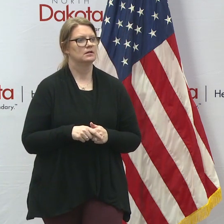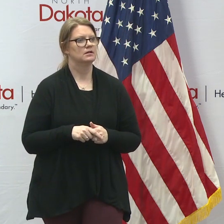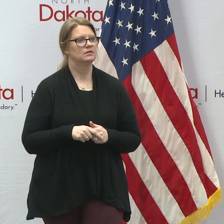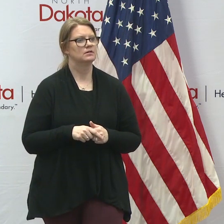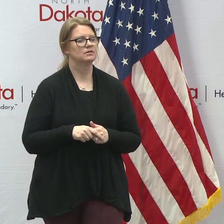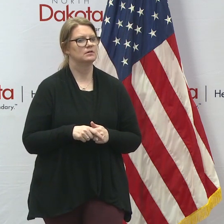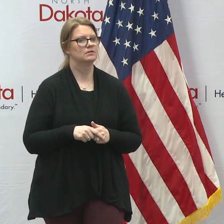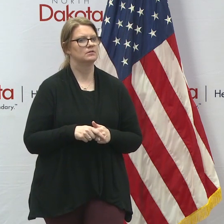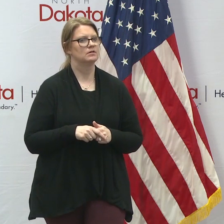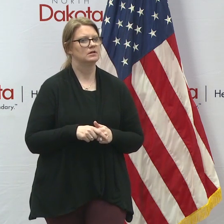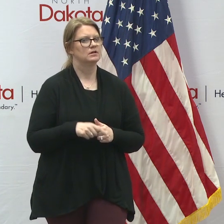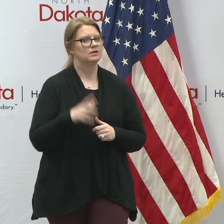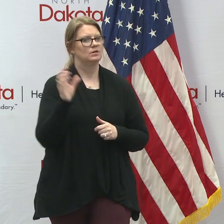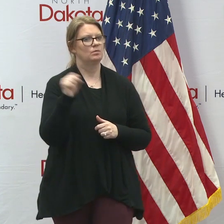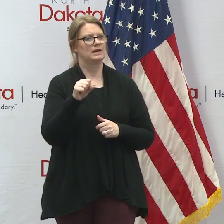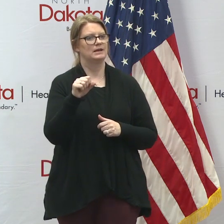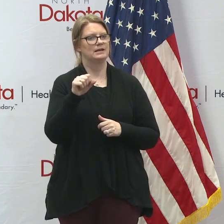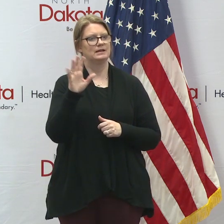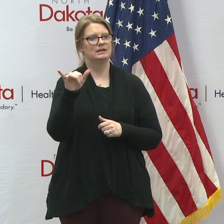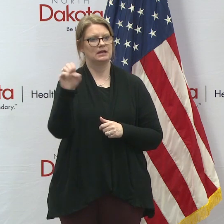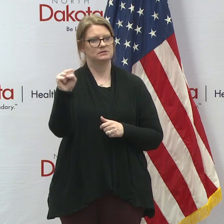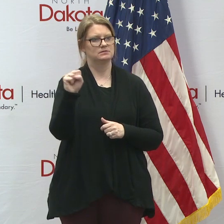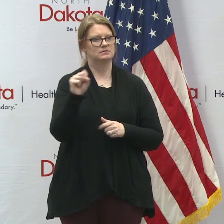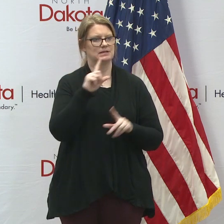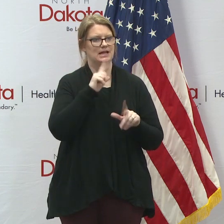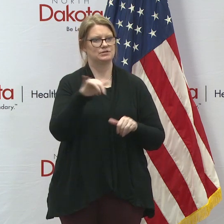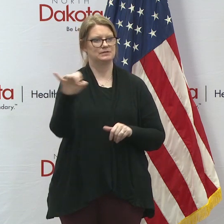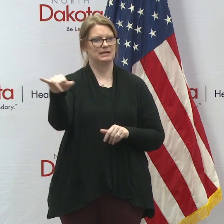I think you wanted a yes or no answer, so the answer is yes.